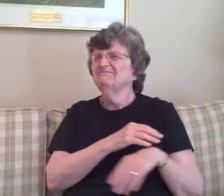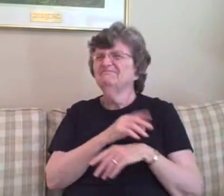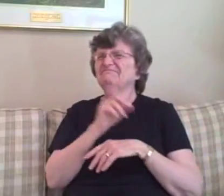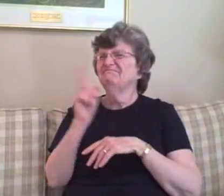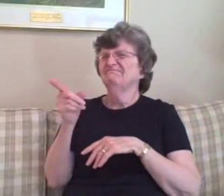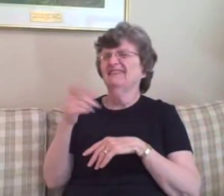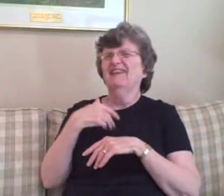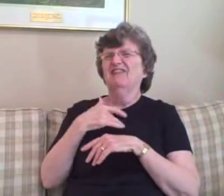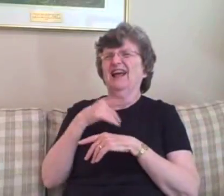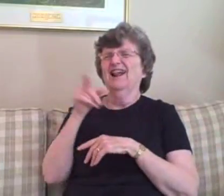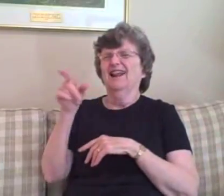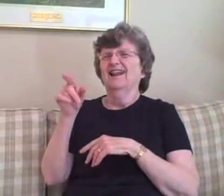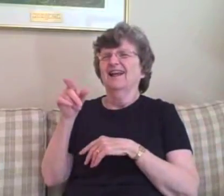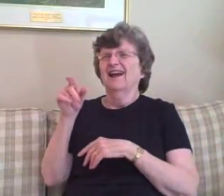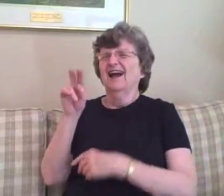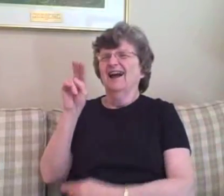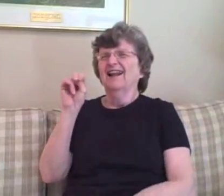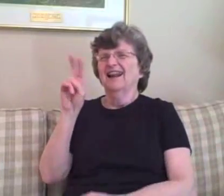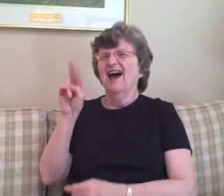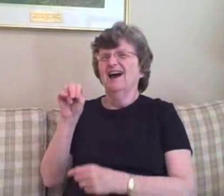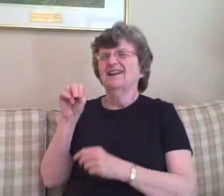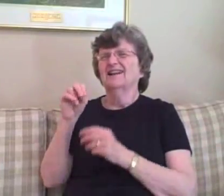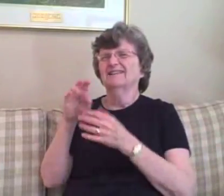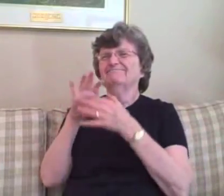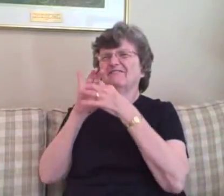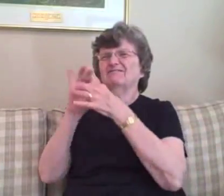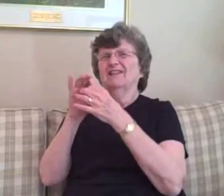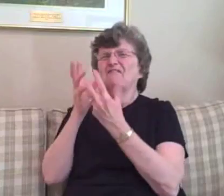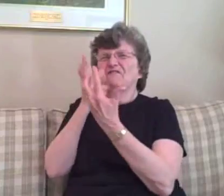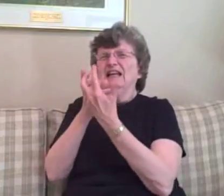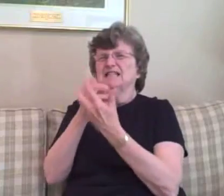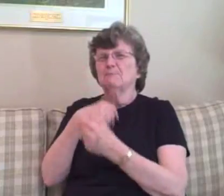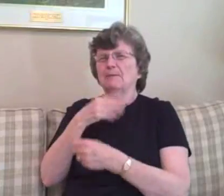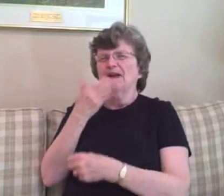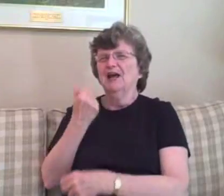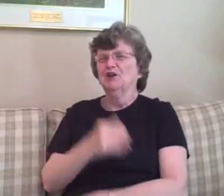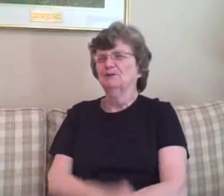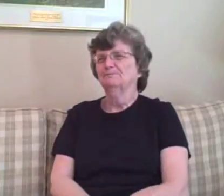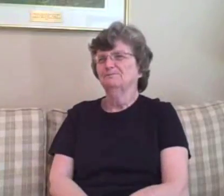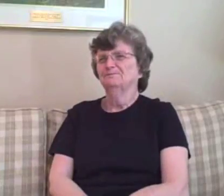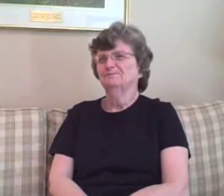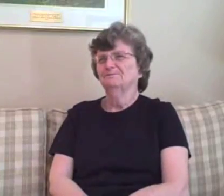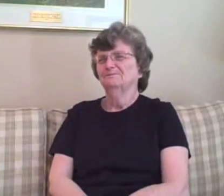to faith. So I kind of forgot about that and decided I would become a nun because it fit me much better.